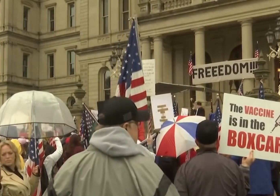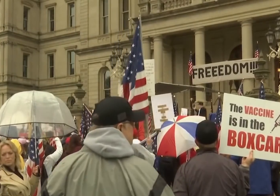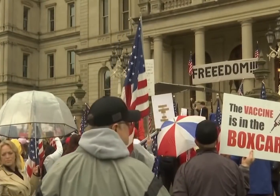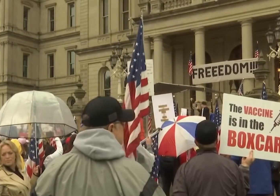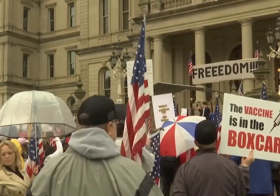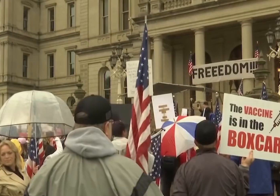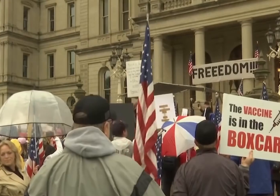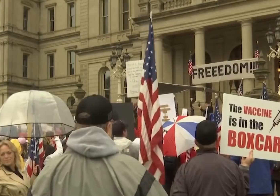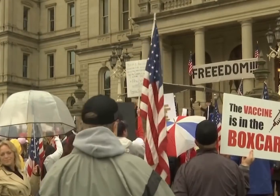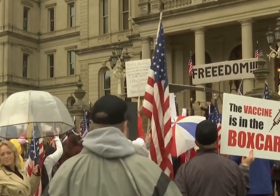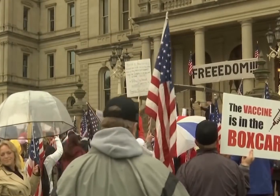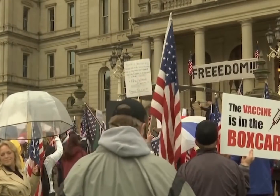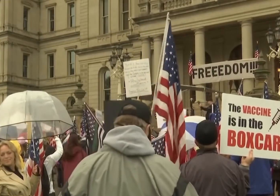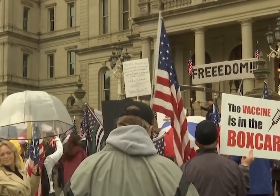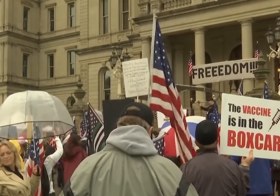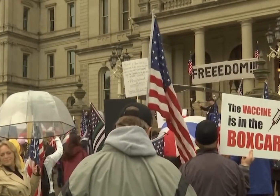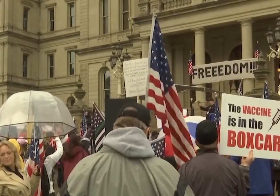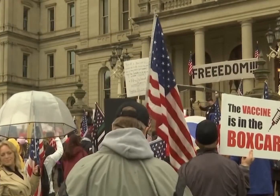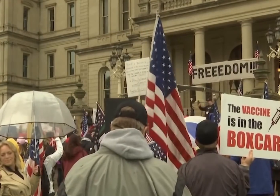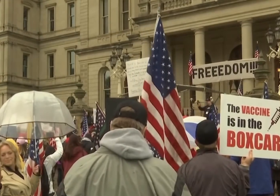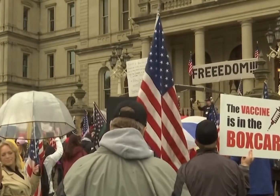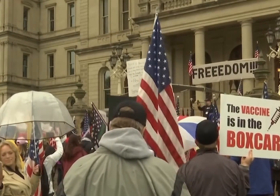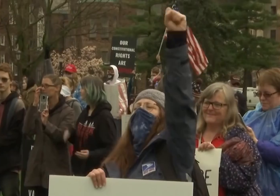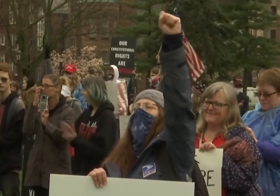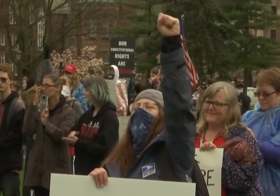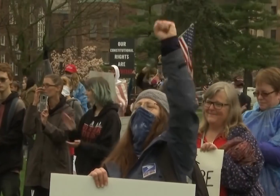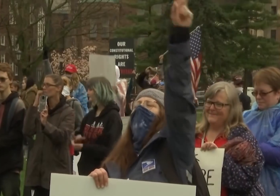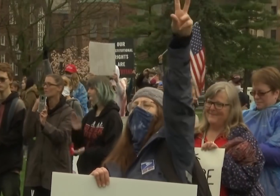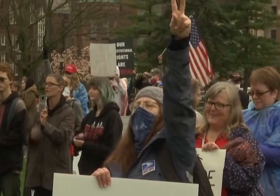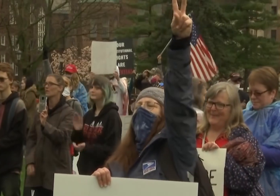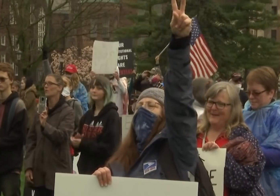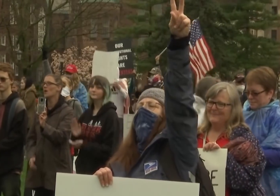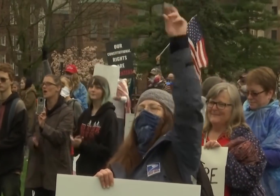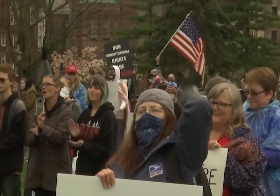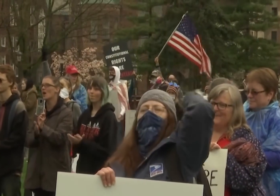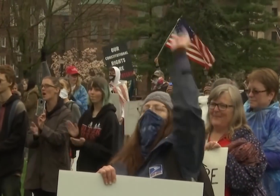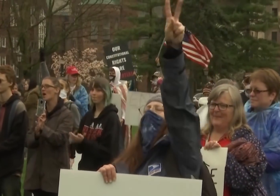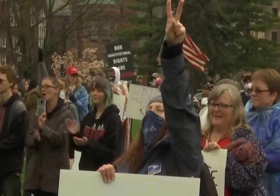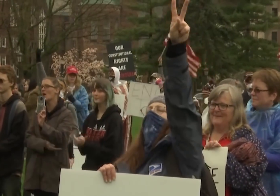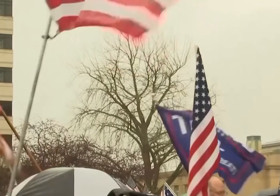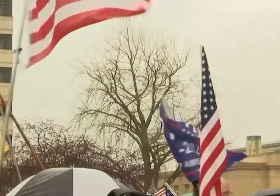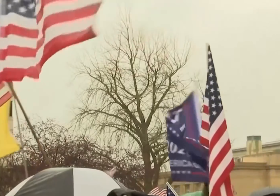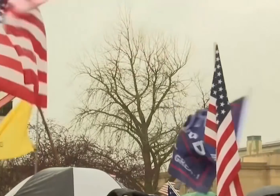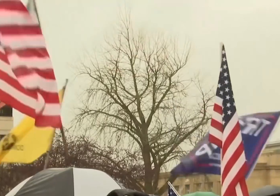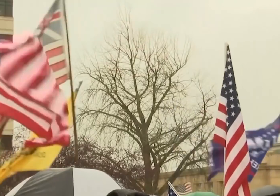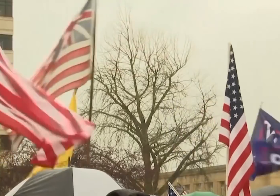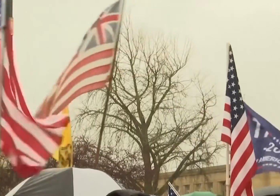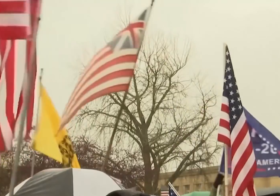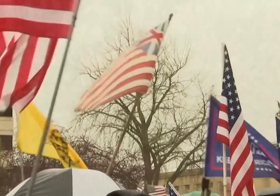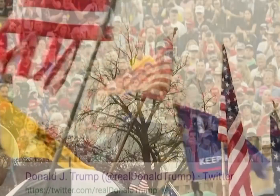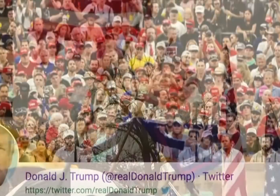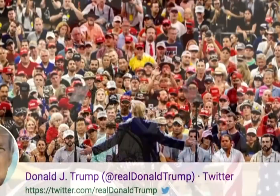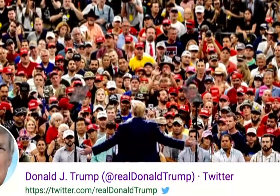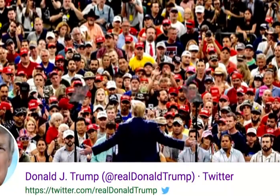this year. They were carrying swastikas and nooses when Governor Whitmer announced stay-at-home orders to combat the spread of